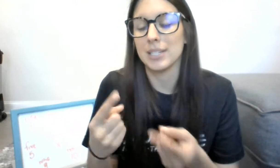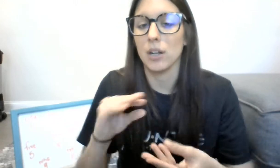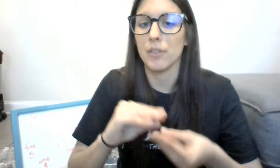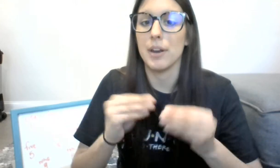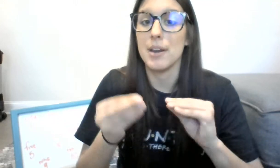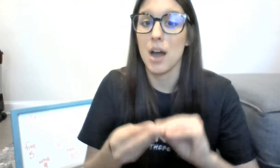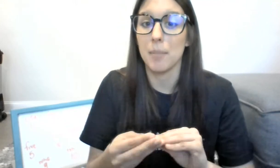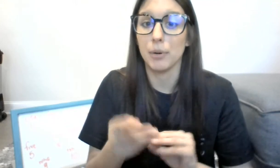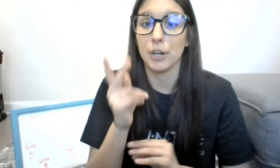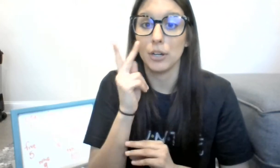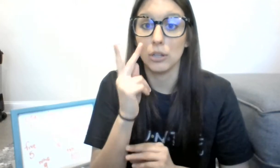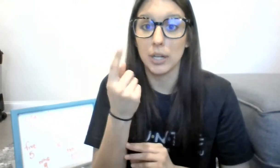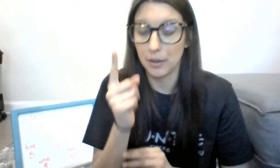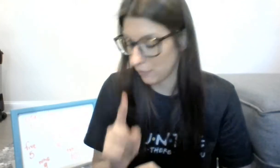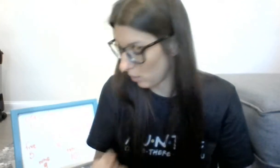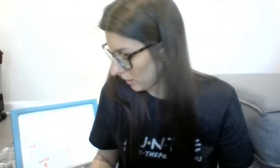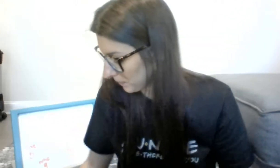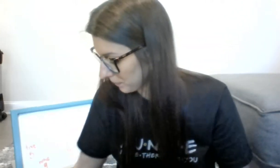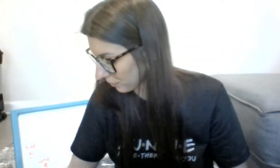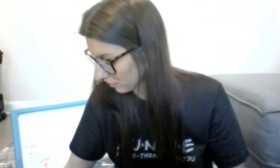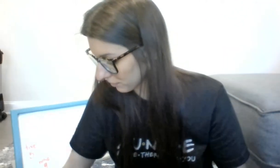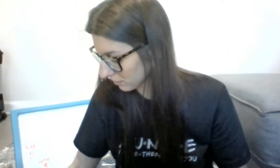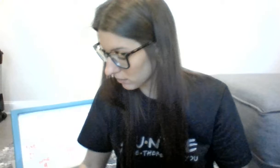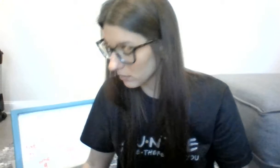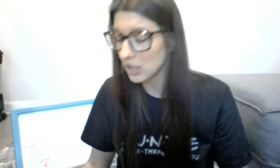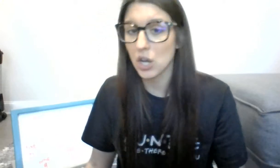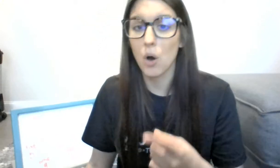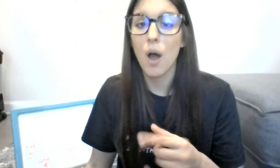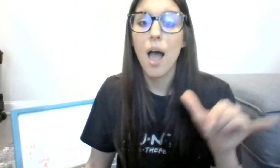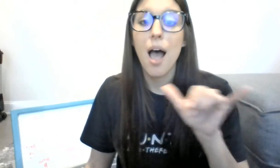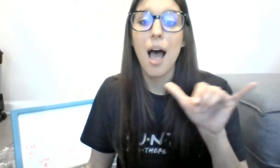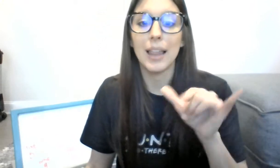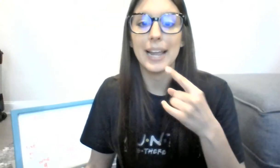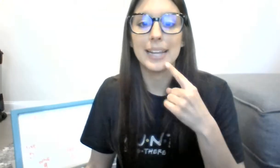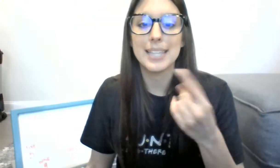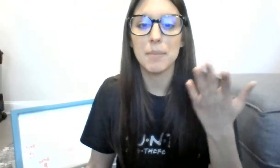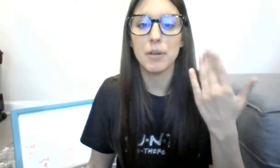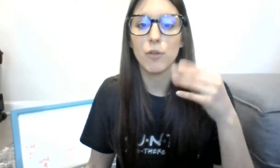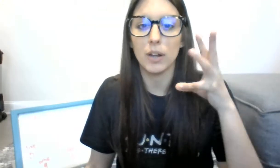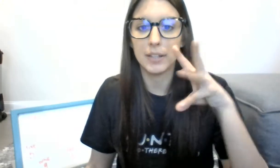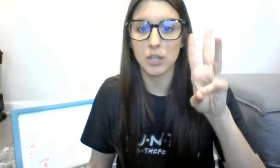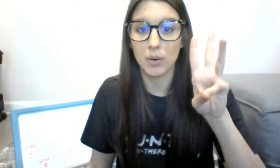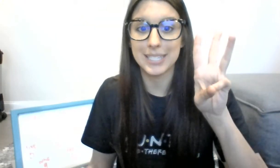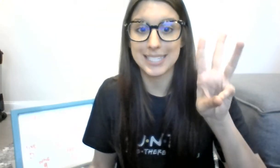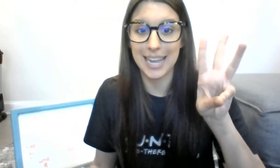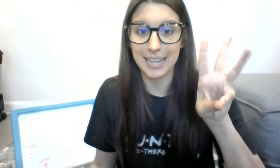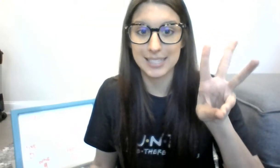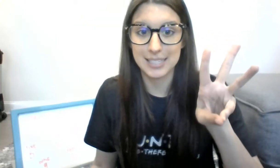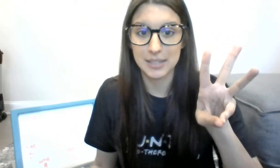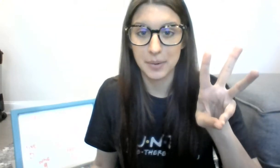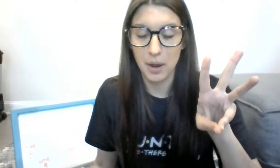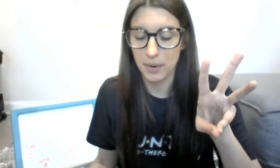the number you're looking for. So, like I said before, let's go to 6. Okay,